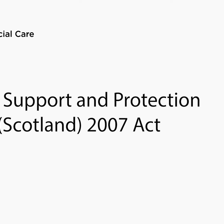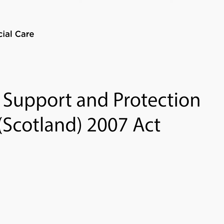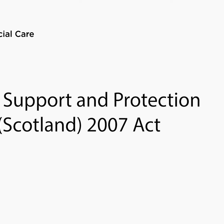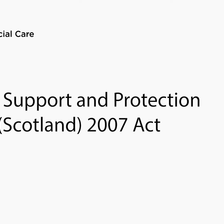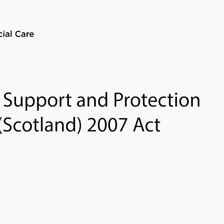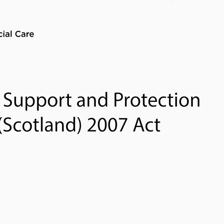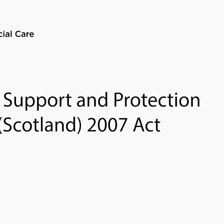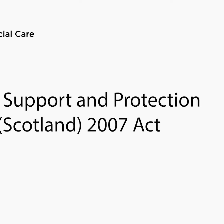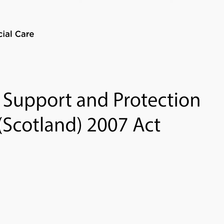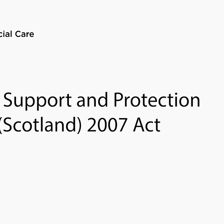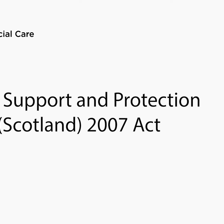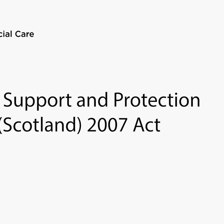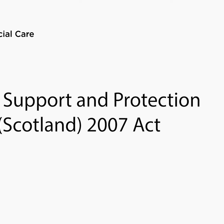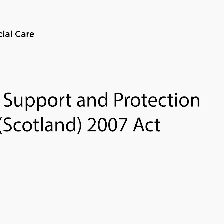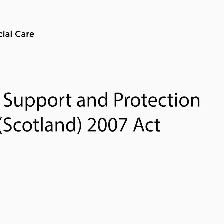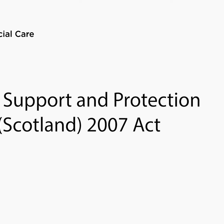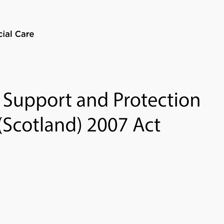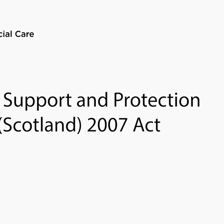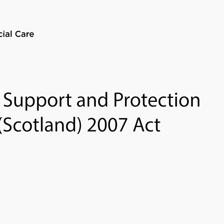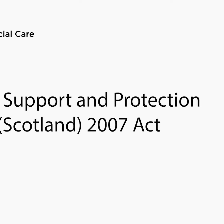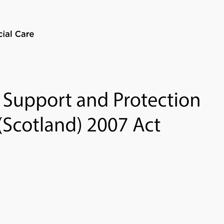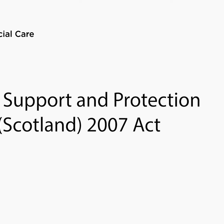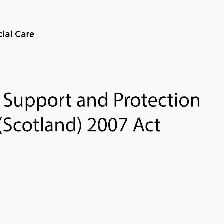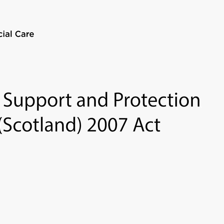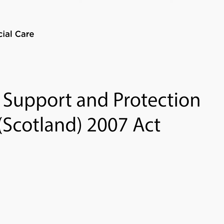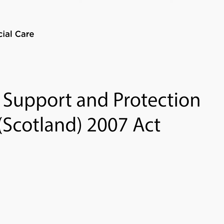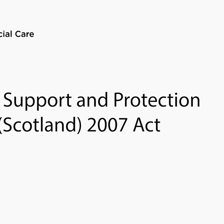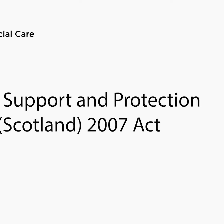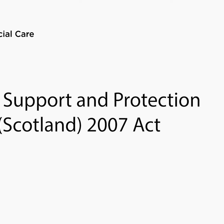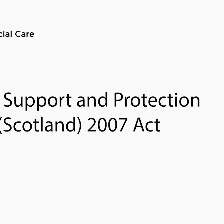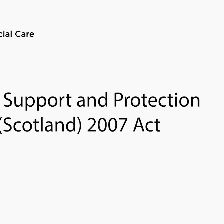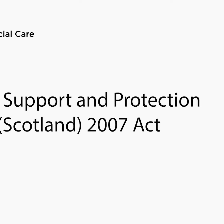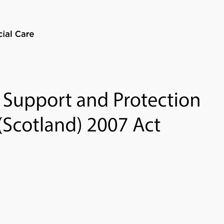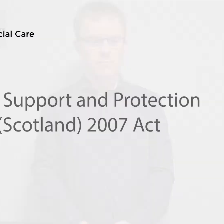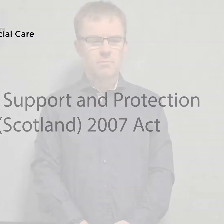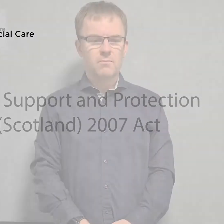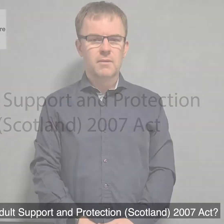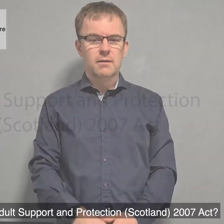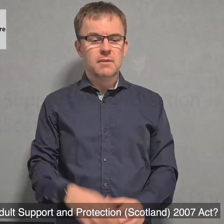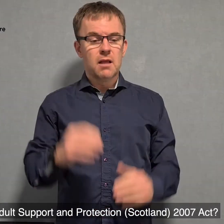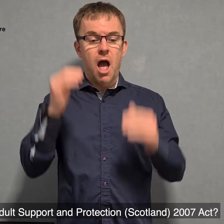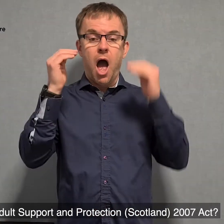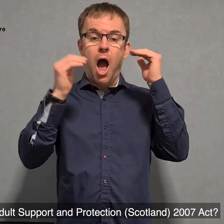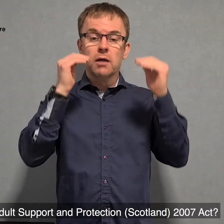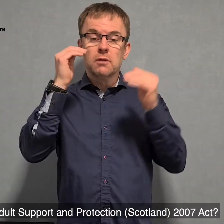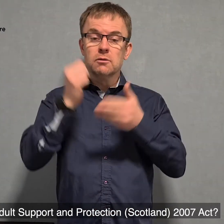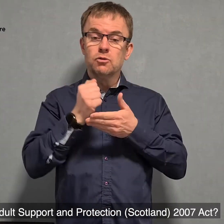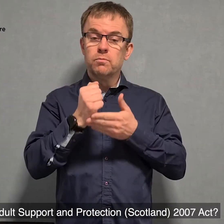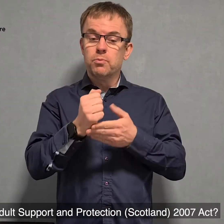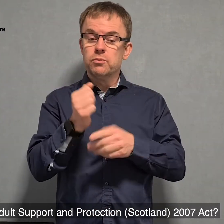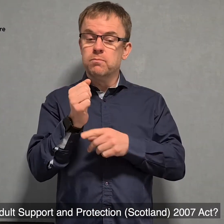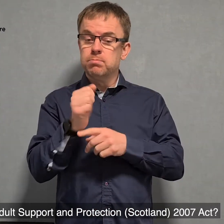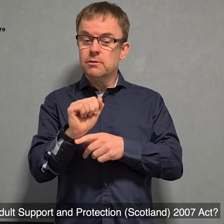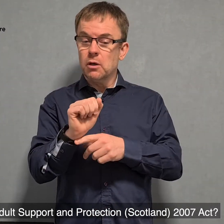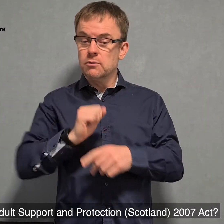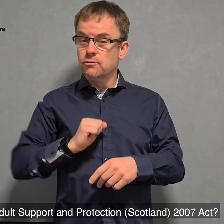Adult Support and Protection Scotland 2007 Act. What is the Adult Support and